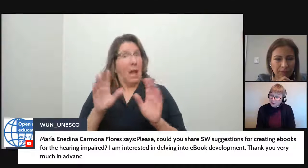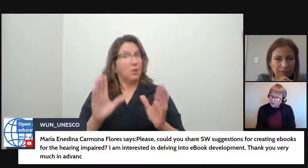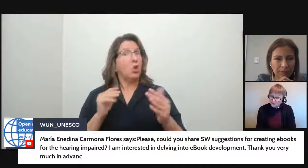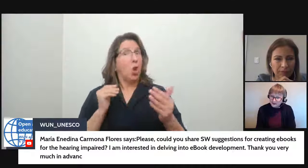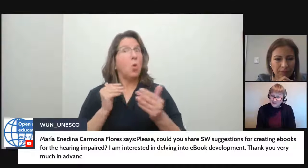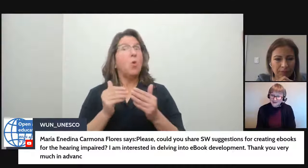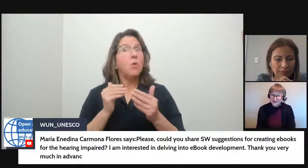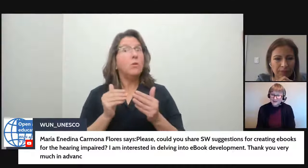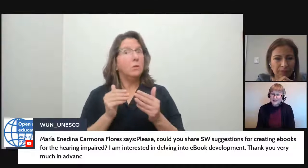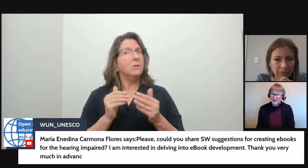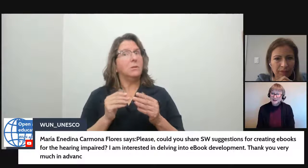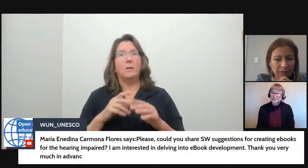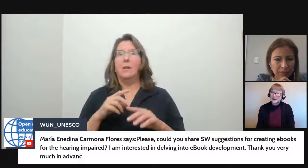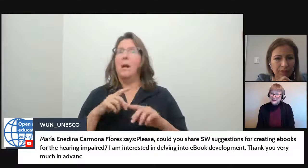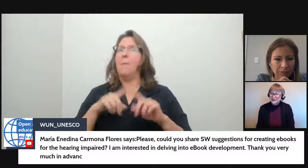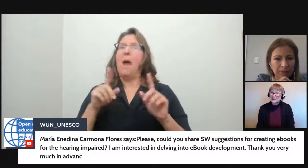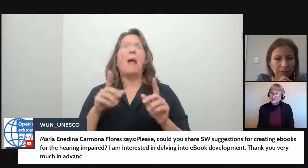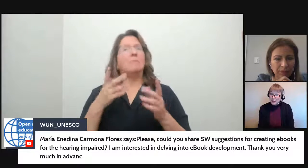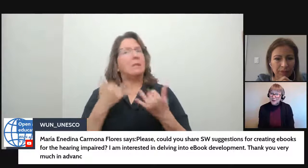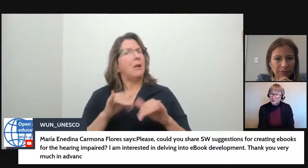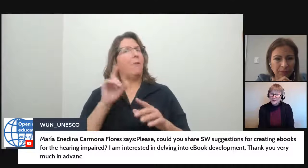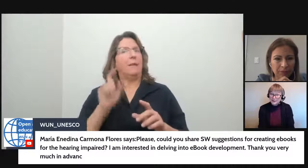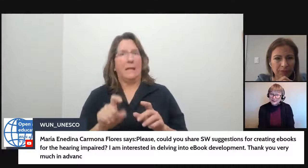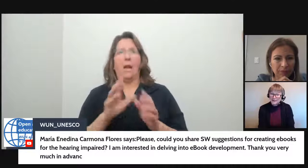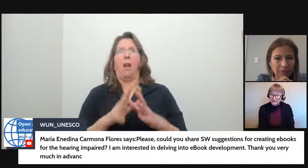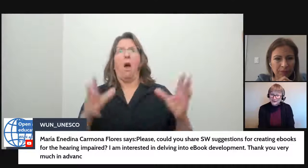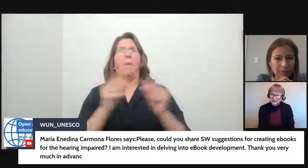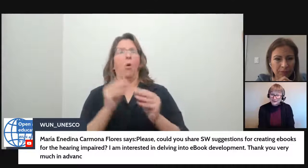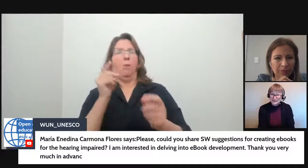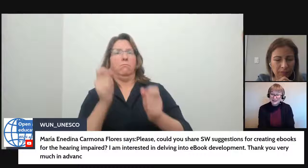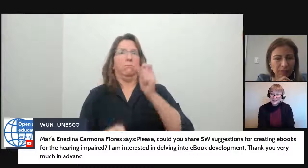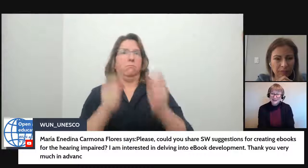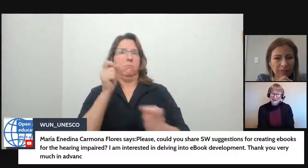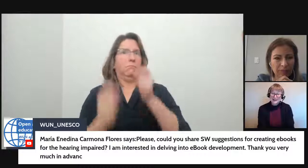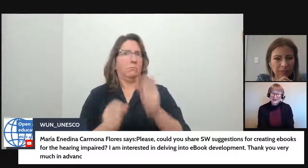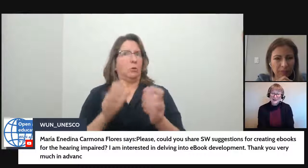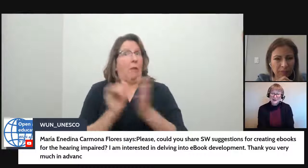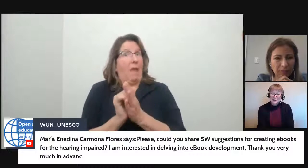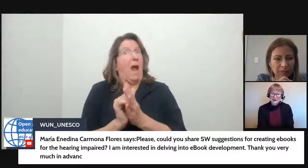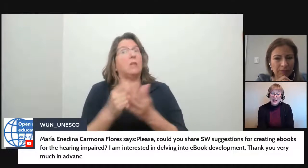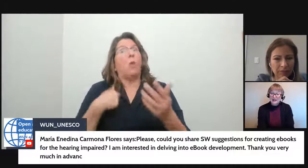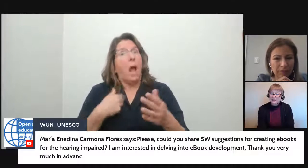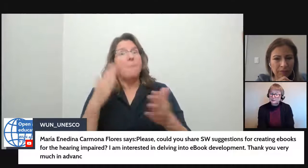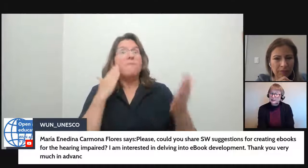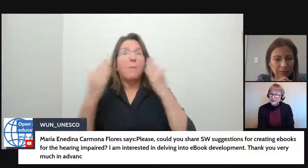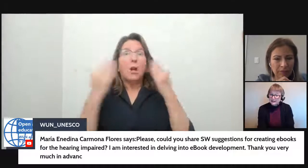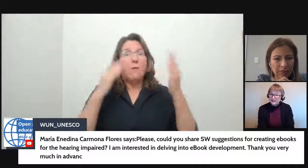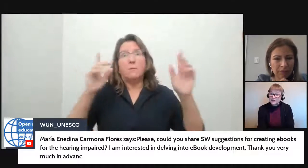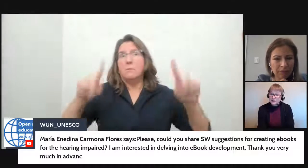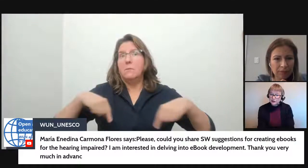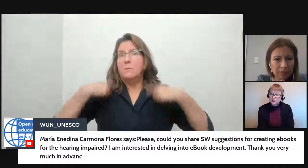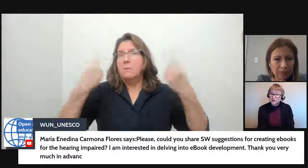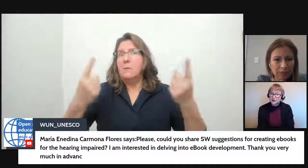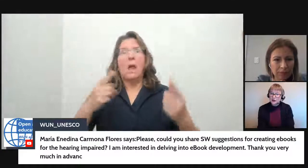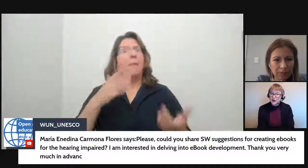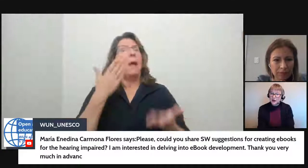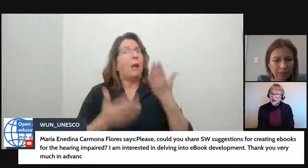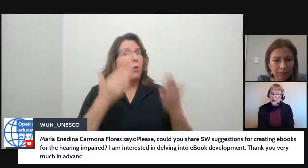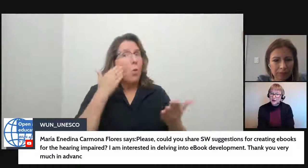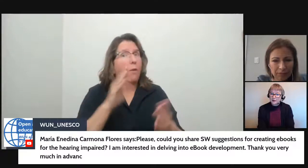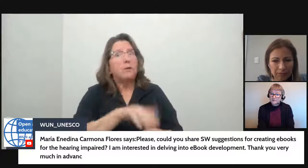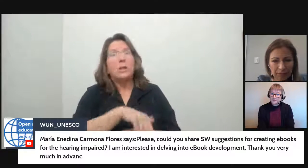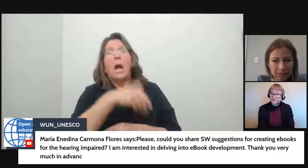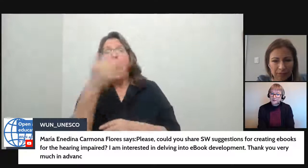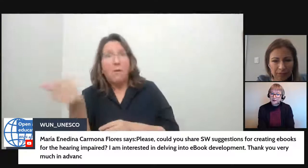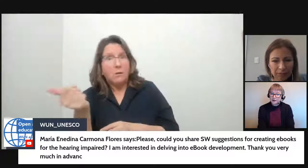not perfect, but it's close. It's very close. So, and it's pretty easy to use.